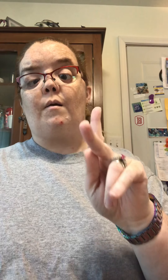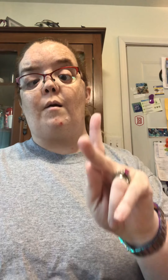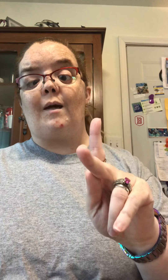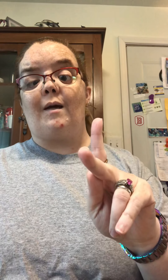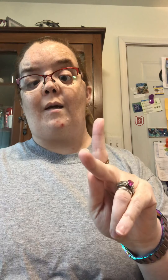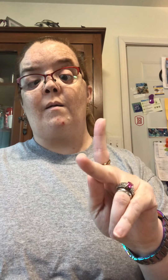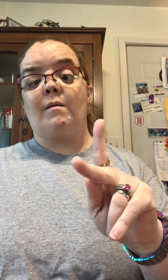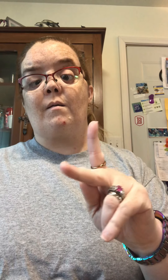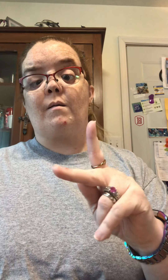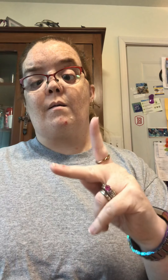K,